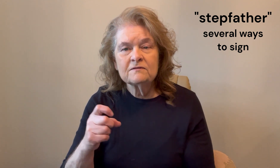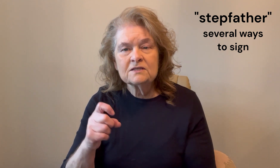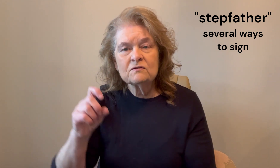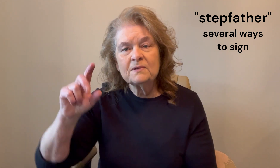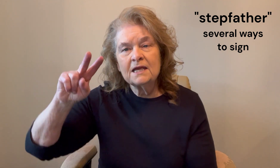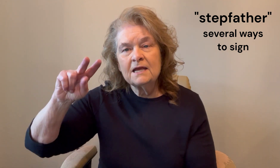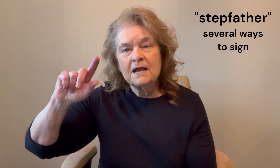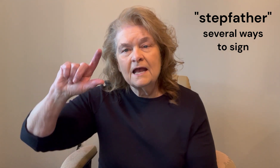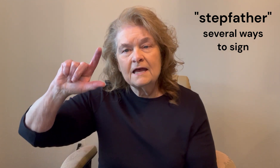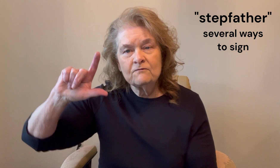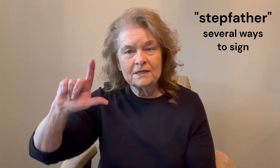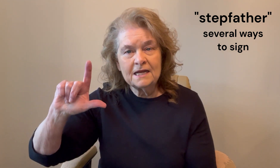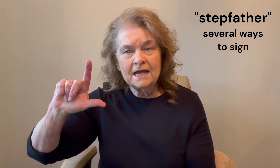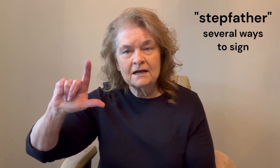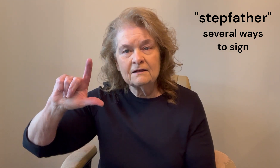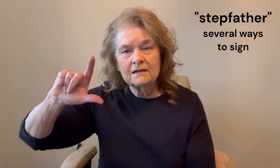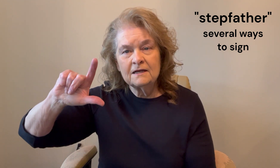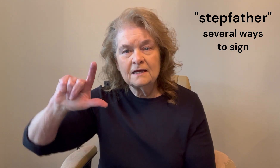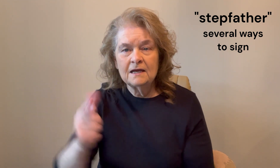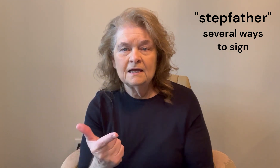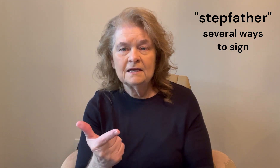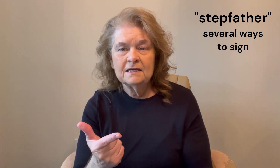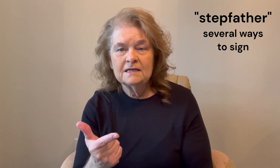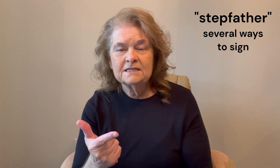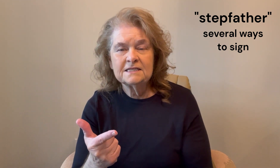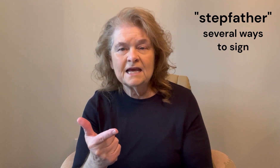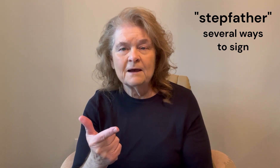would be with an L,